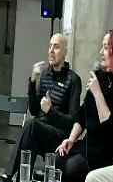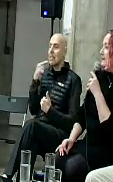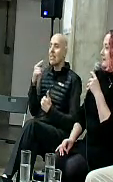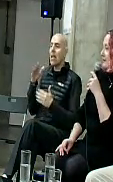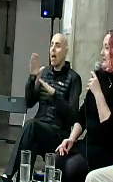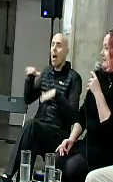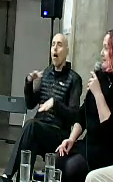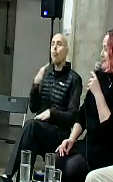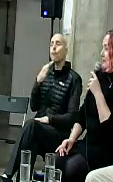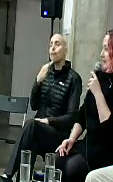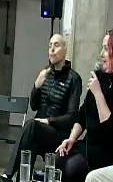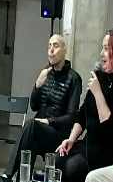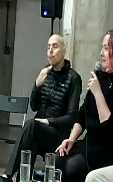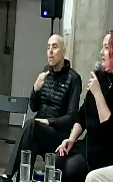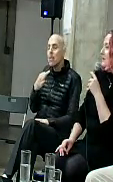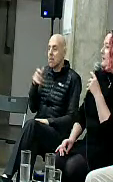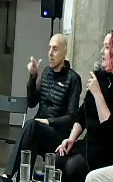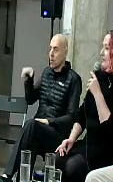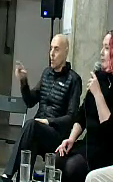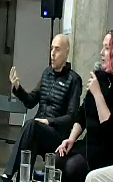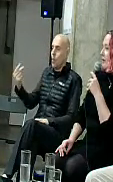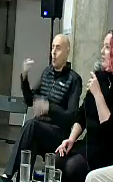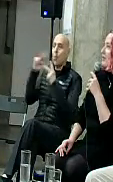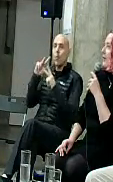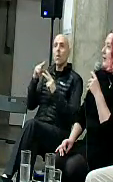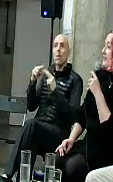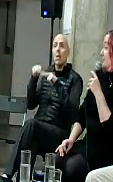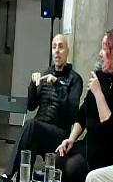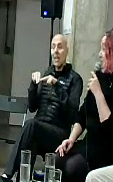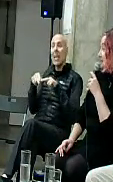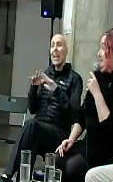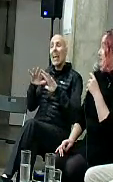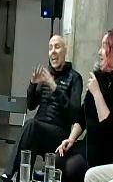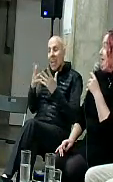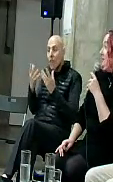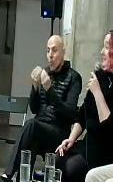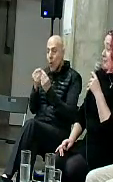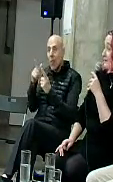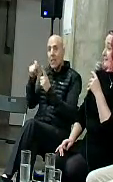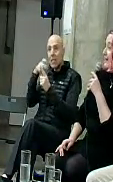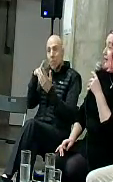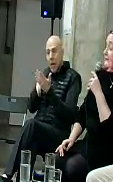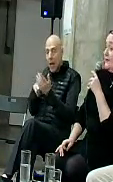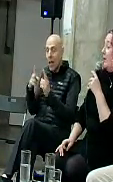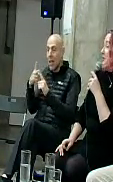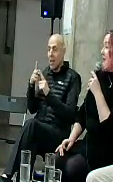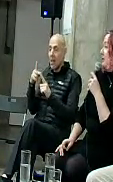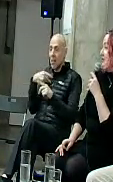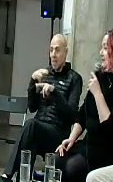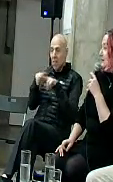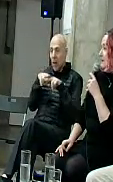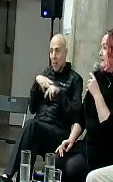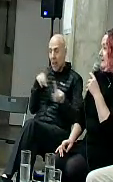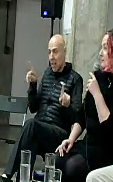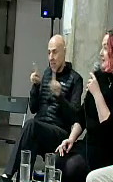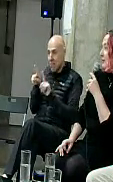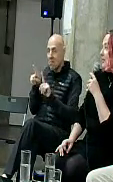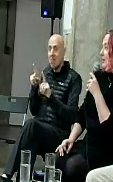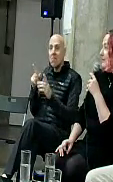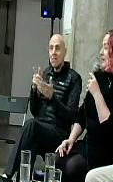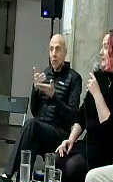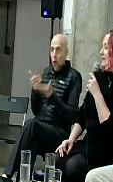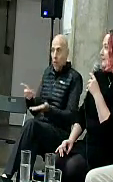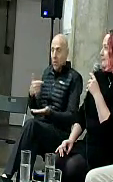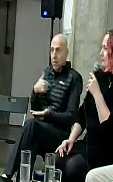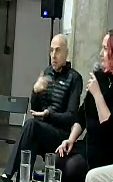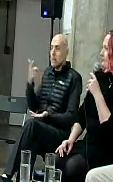a risk to the assessor being there, even with her CPN present, her dad present, and obviously I also offered to be there with